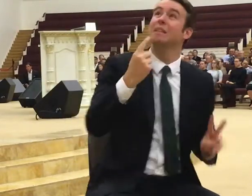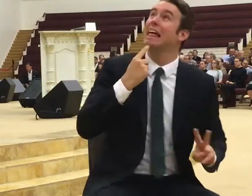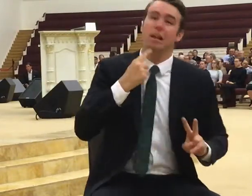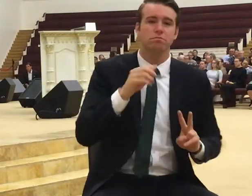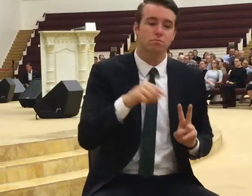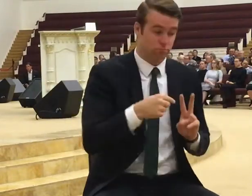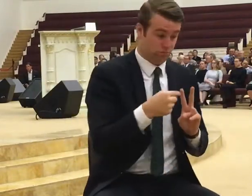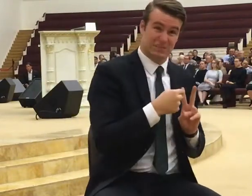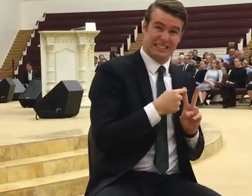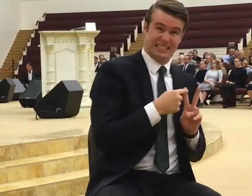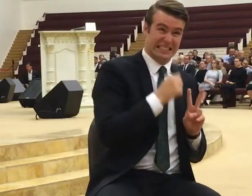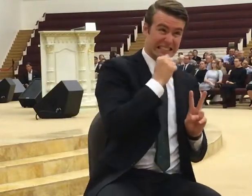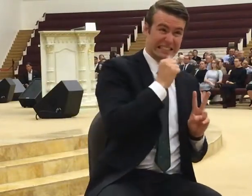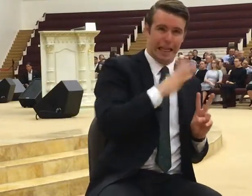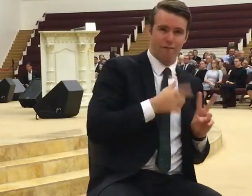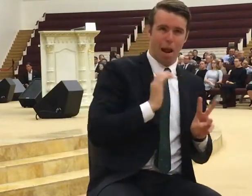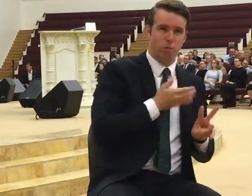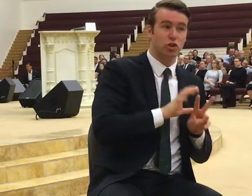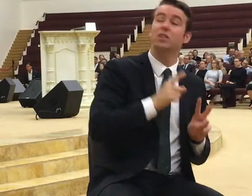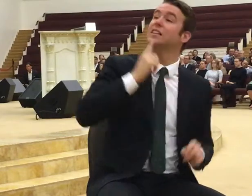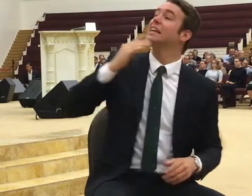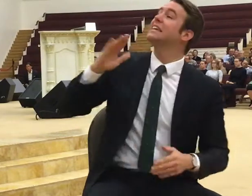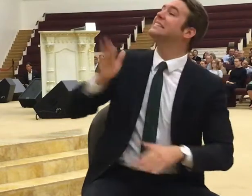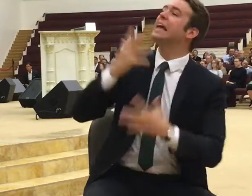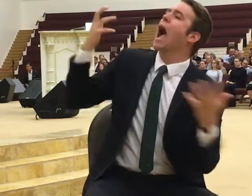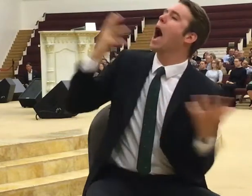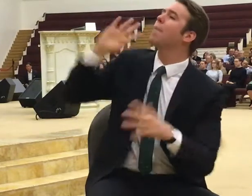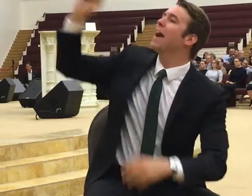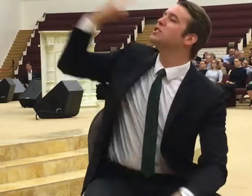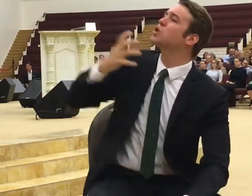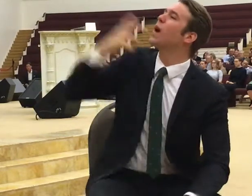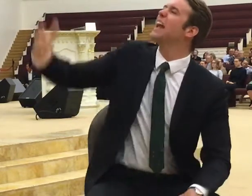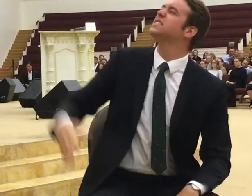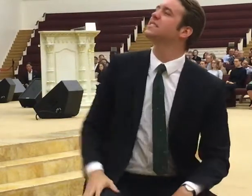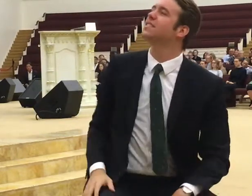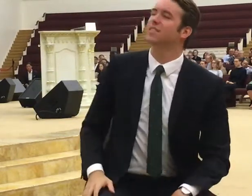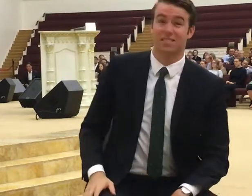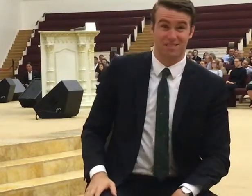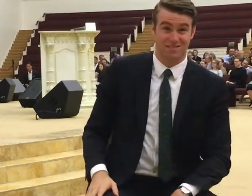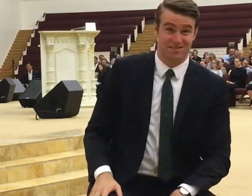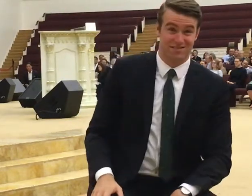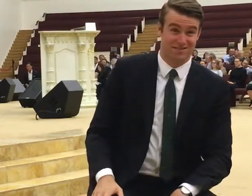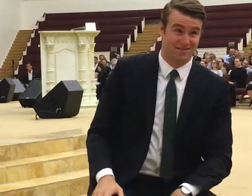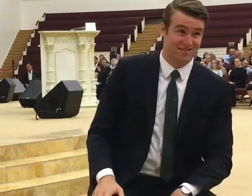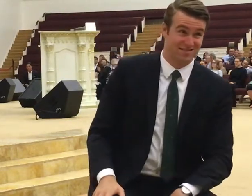anything, this sister in her church screamed out, she said, "Sing Amazing Grace."